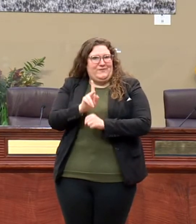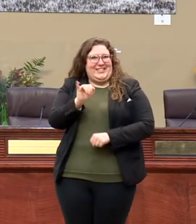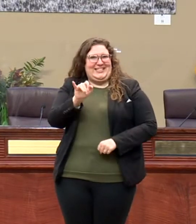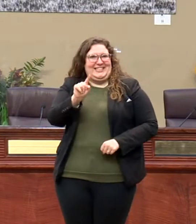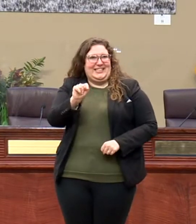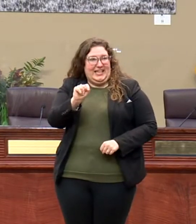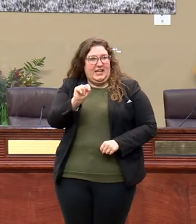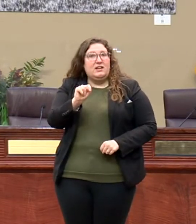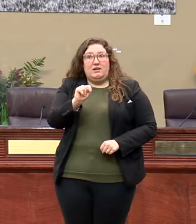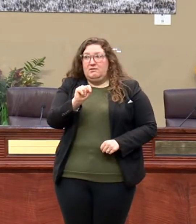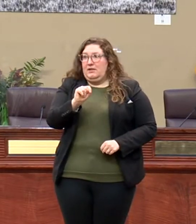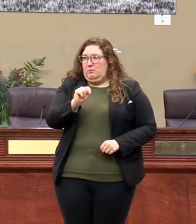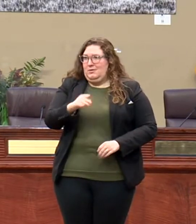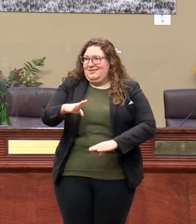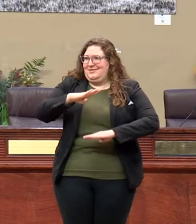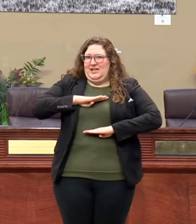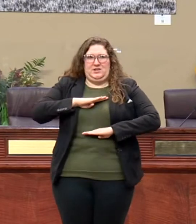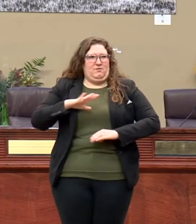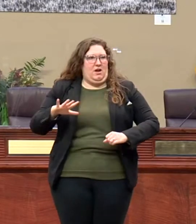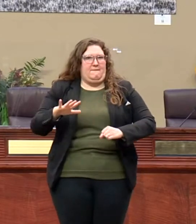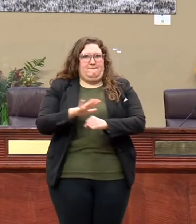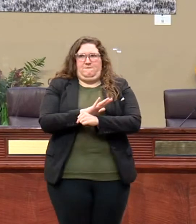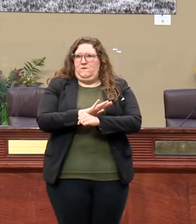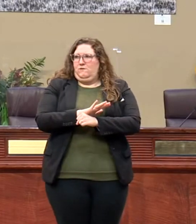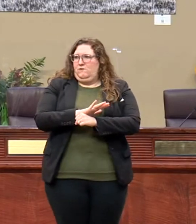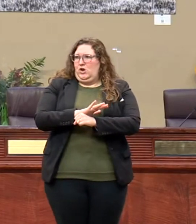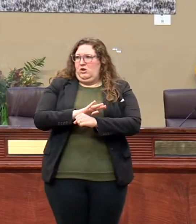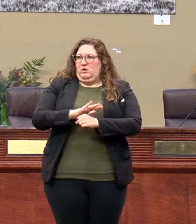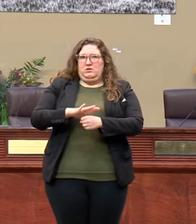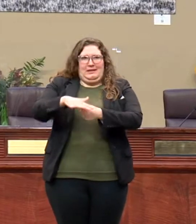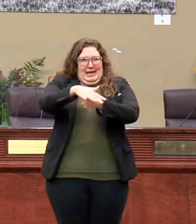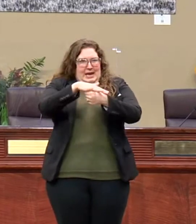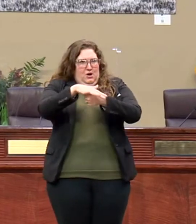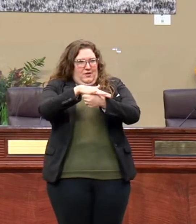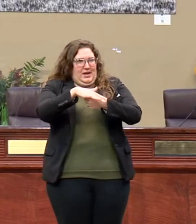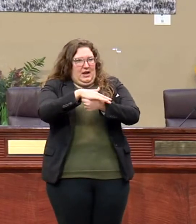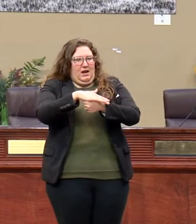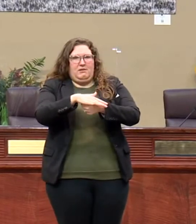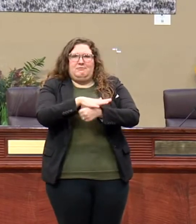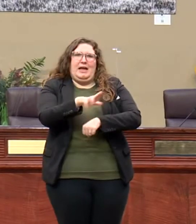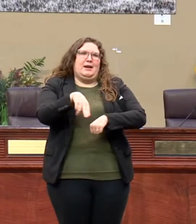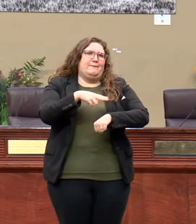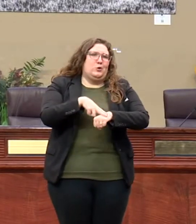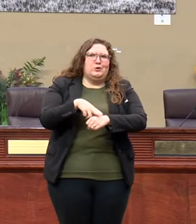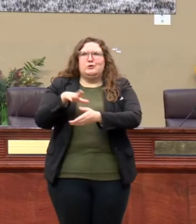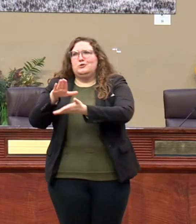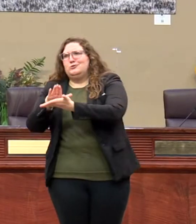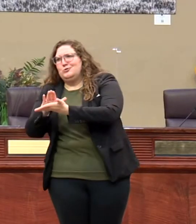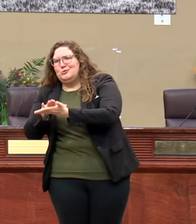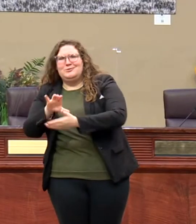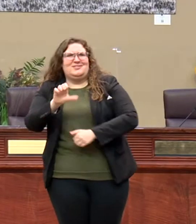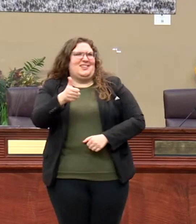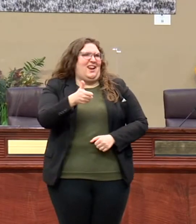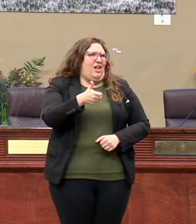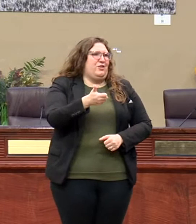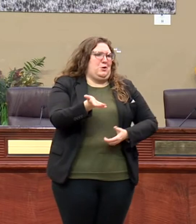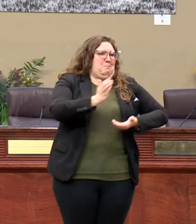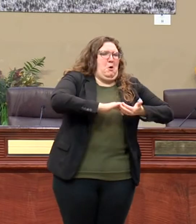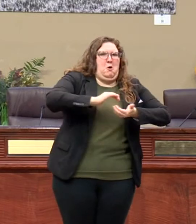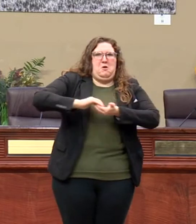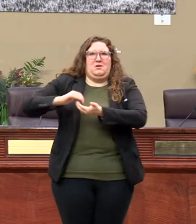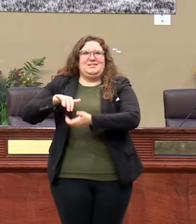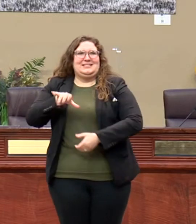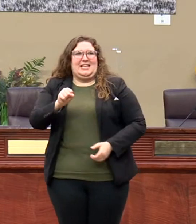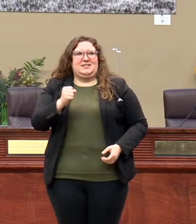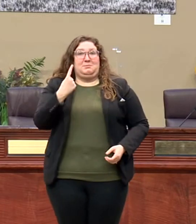county with some of our community partners, you know, including the schools and others, and it does not appear